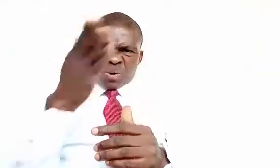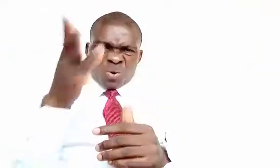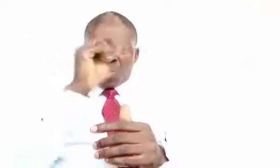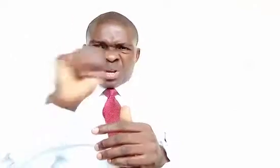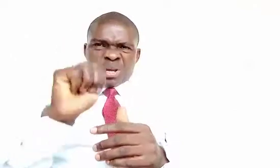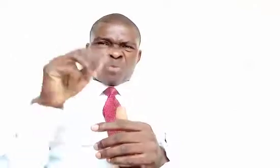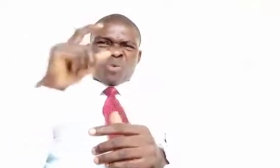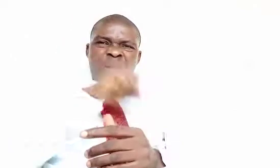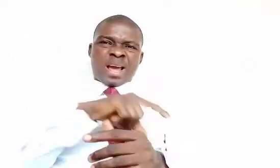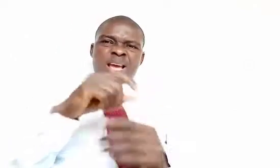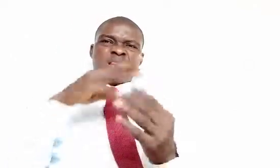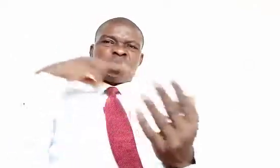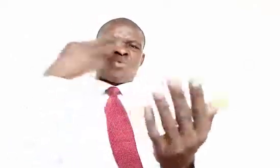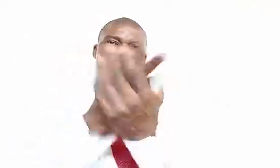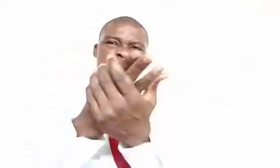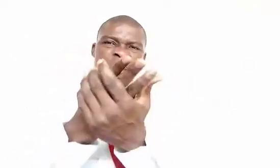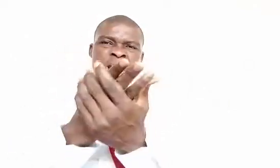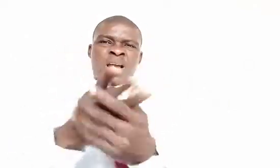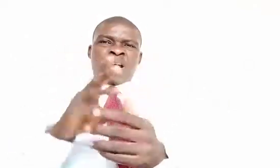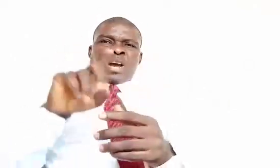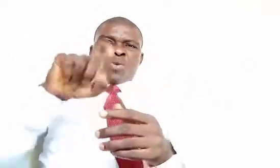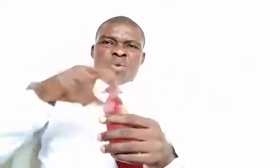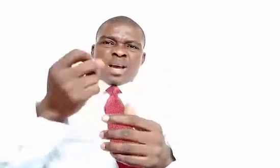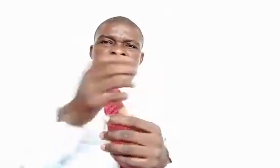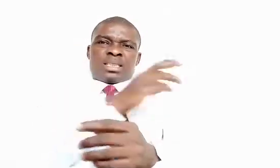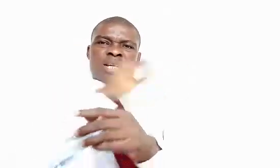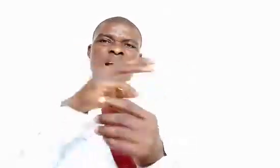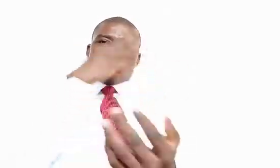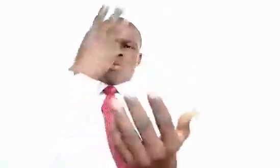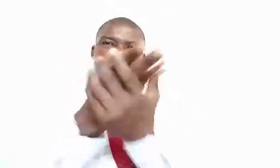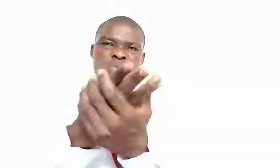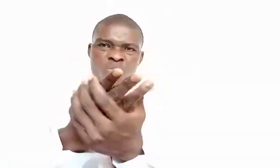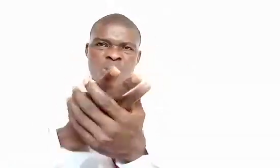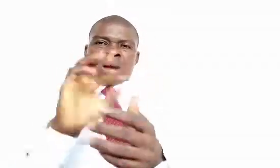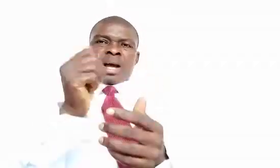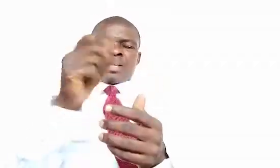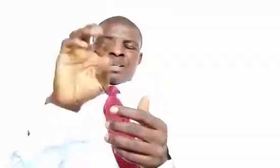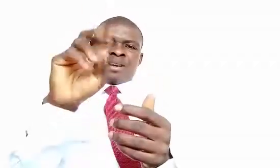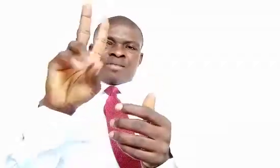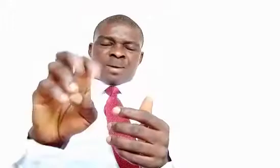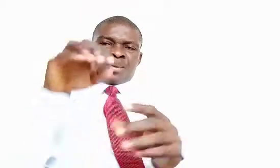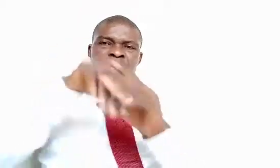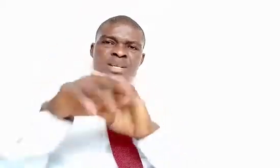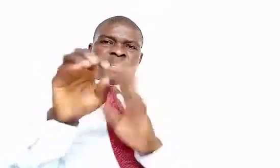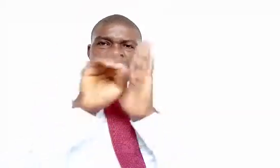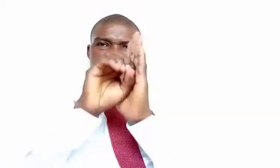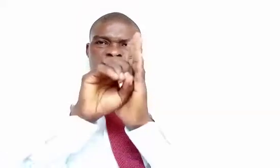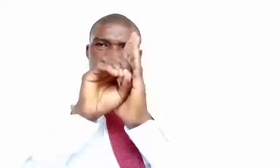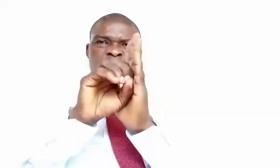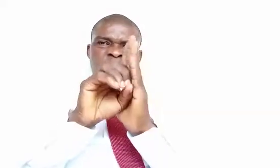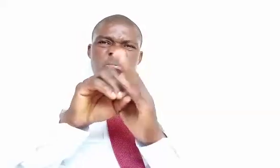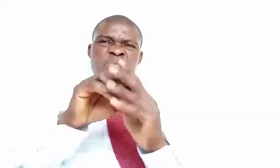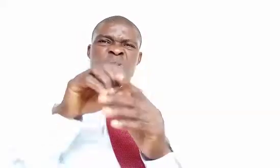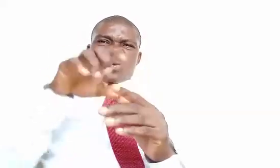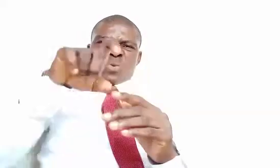well. Quite and well are adverbs in the second example, but quite is modifying